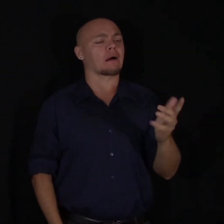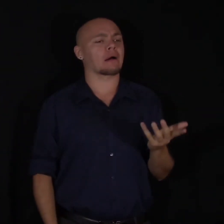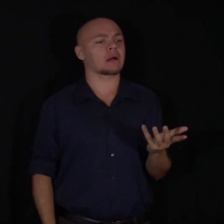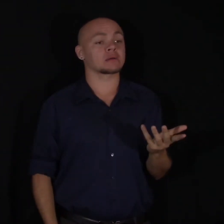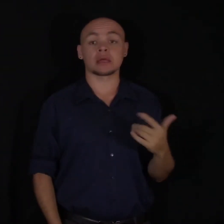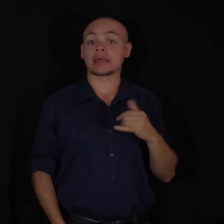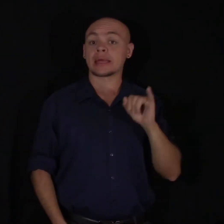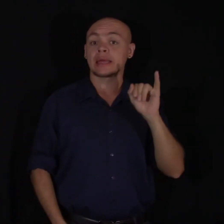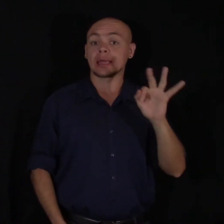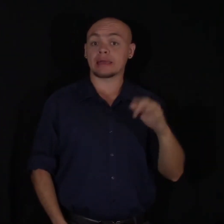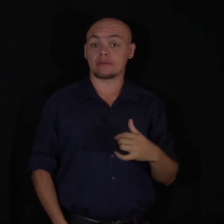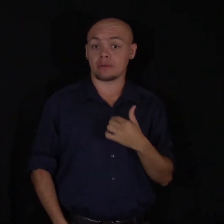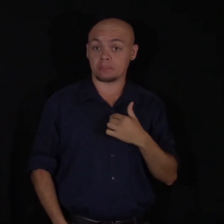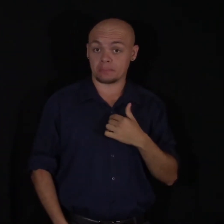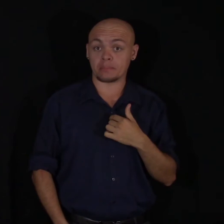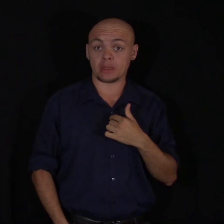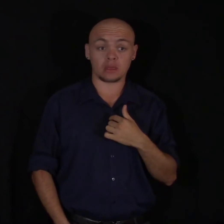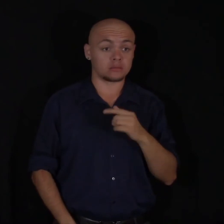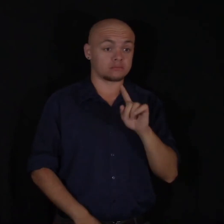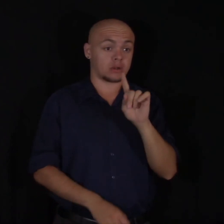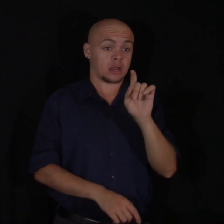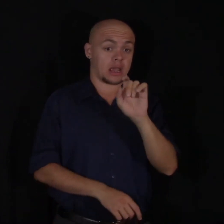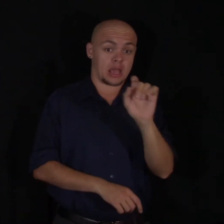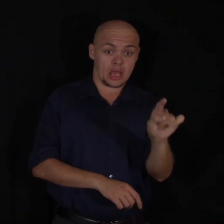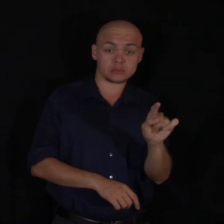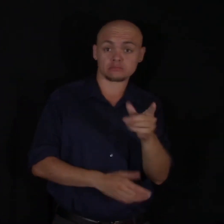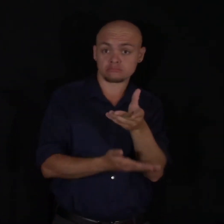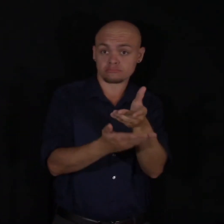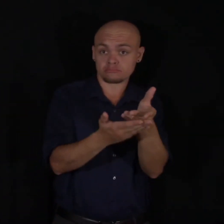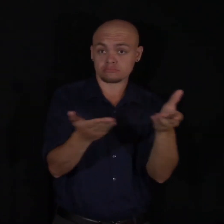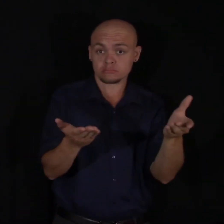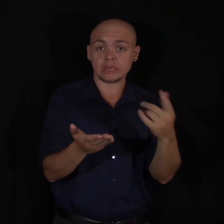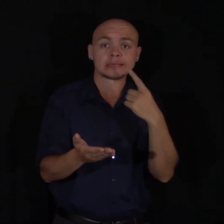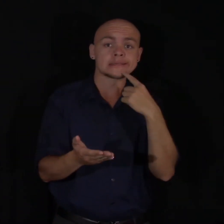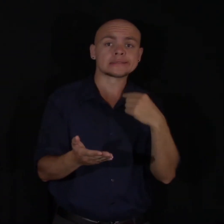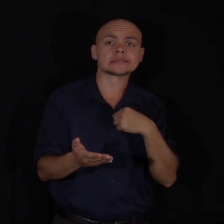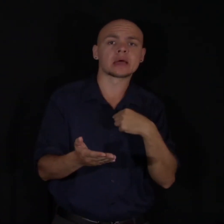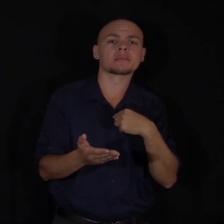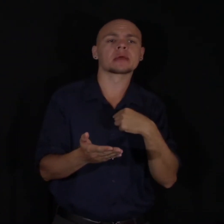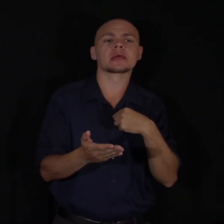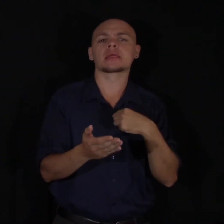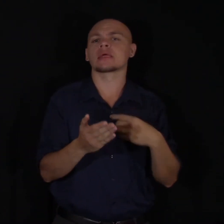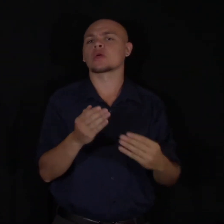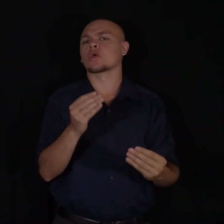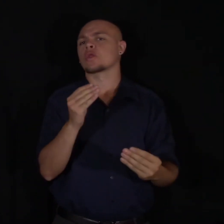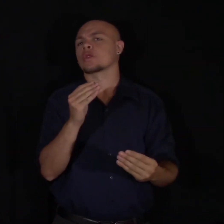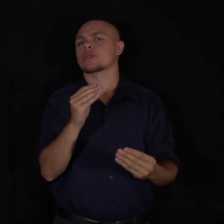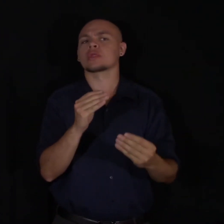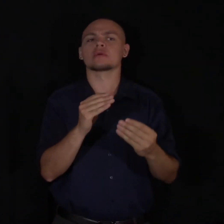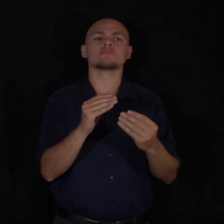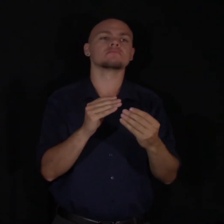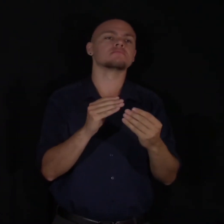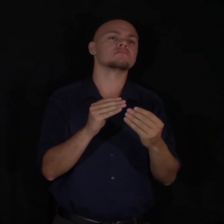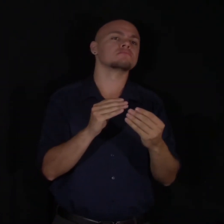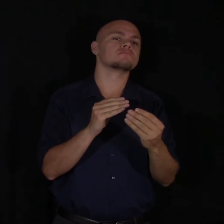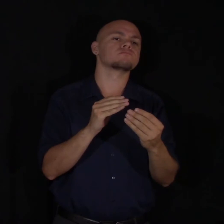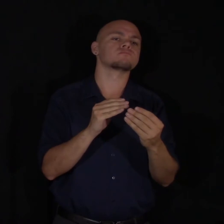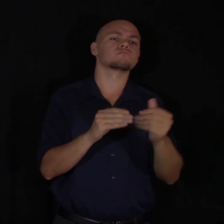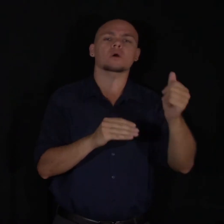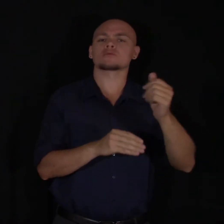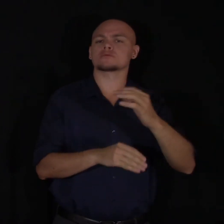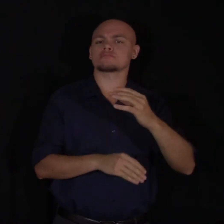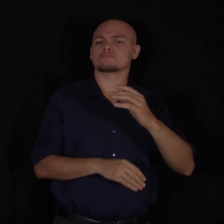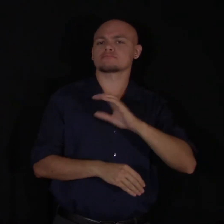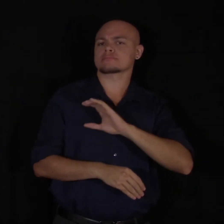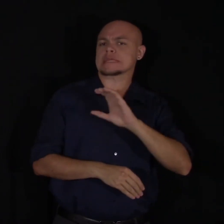If I would ask someone amongst us right now to tell me what they like the most about their friend, they'd probably